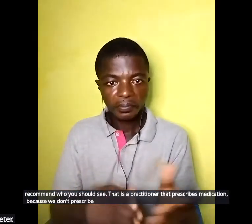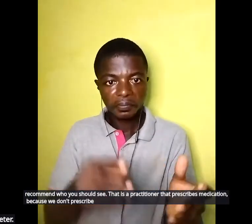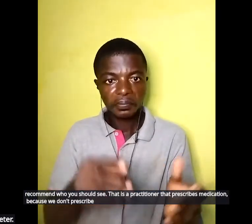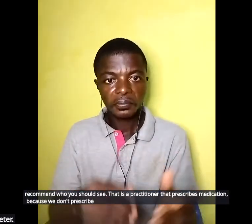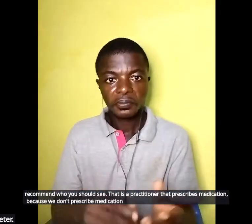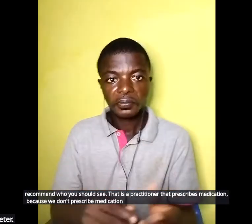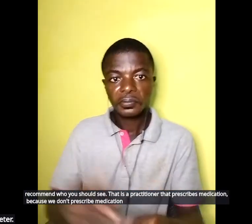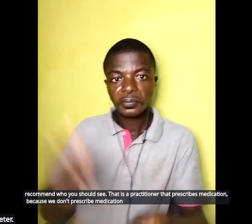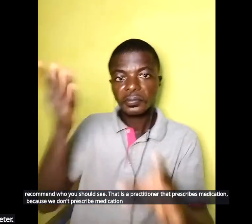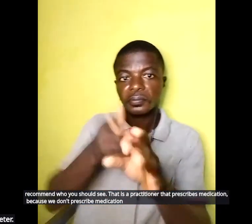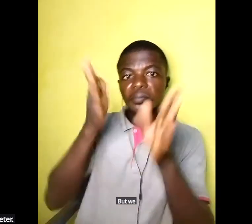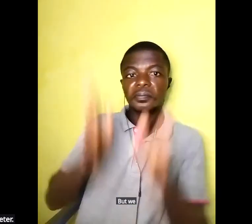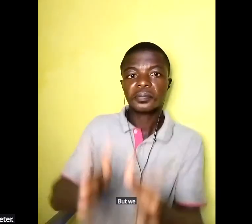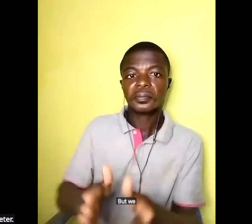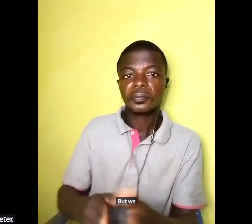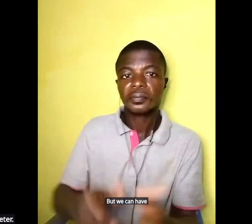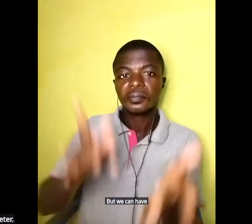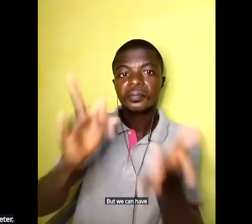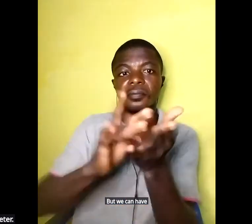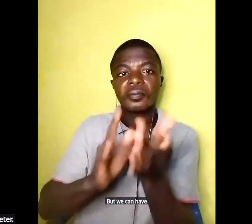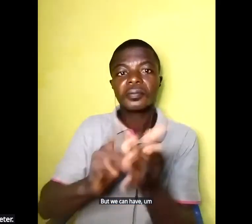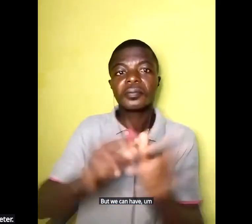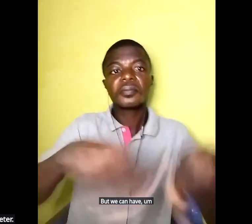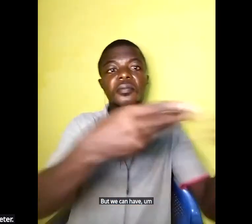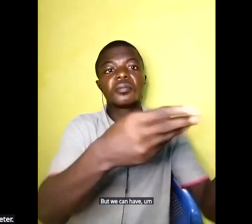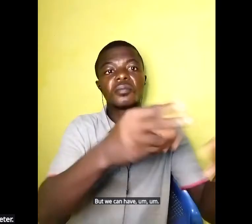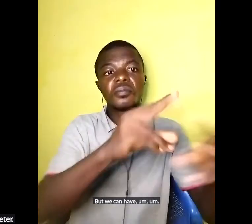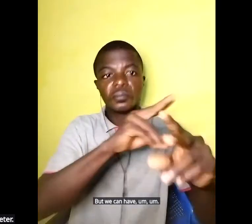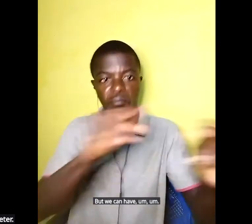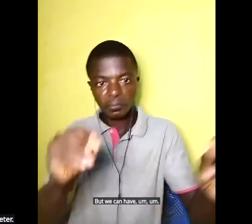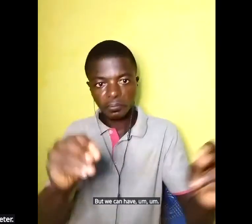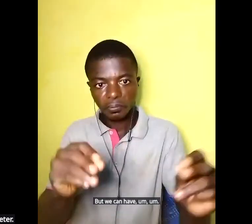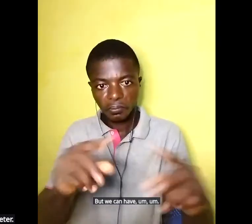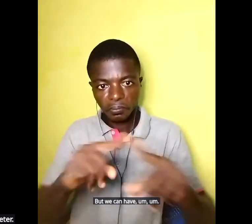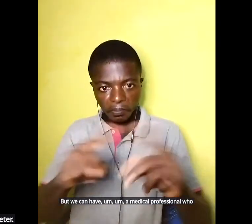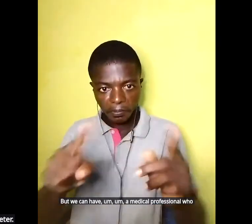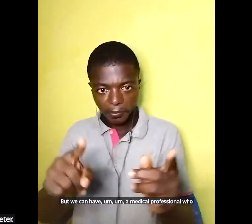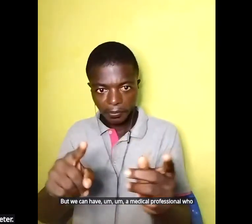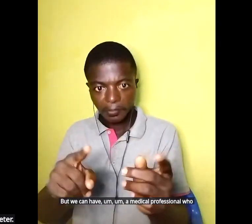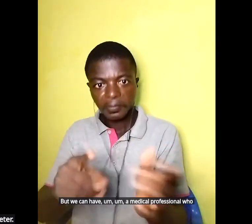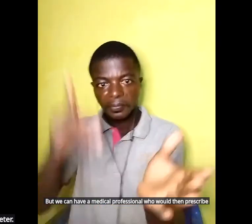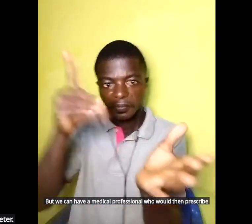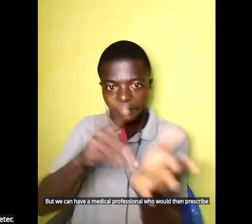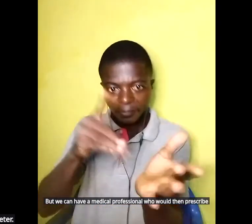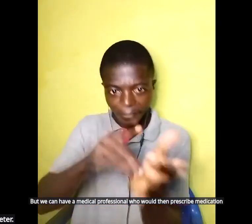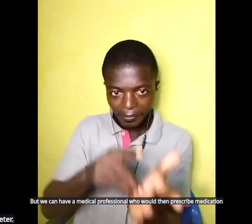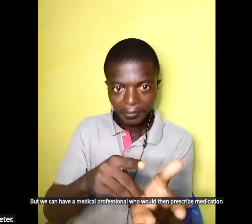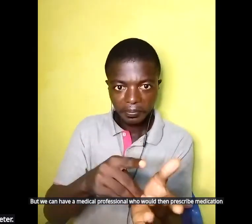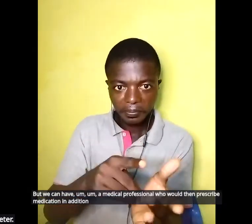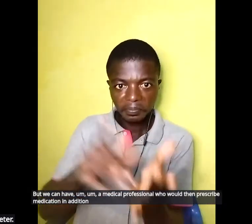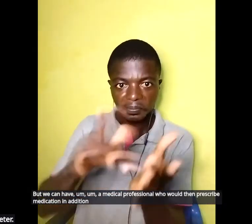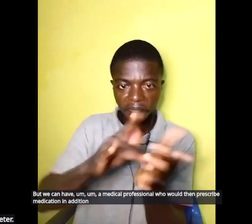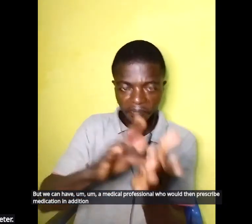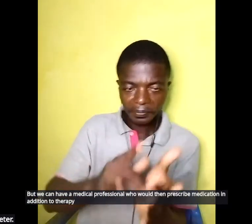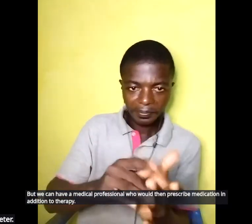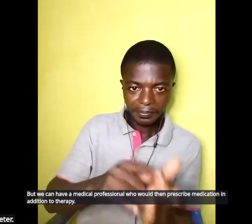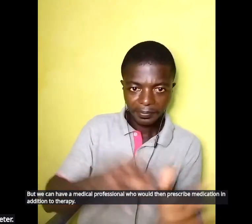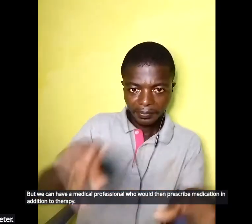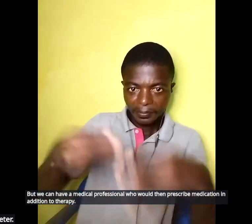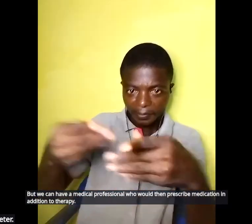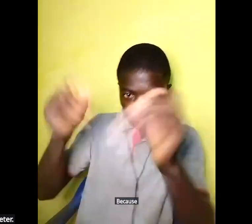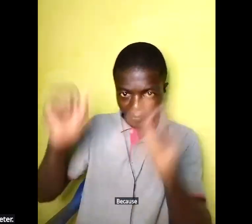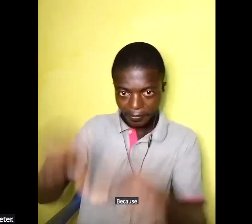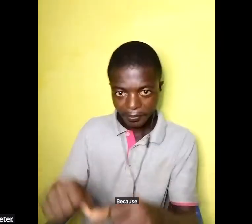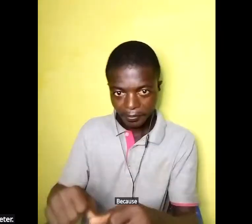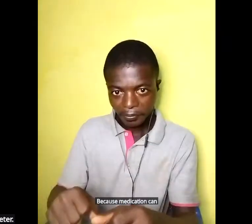medication, but we can have a medical professional who would then prescribe medication in addition to therapy, because